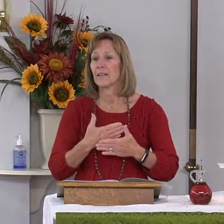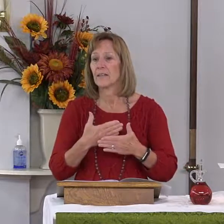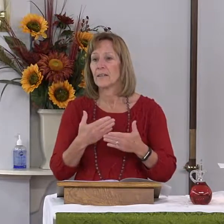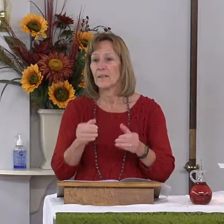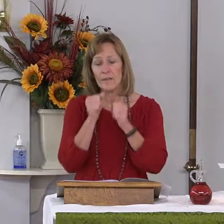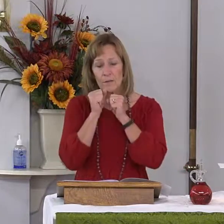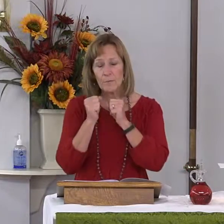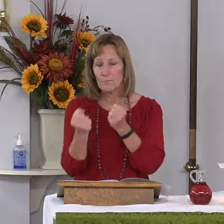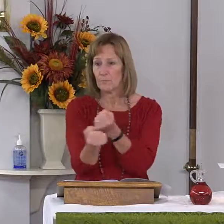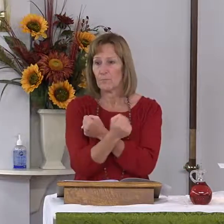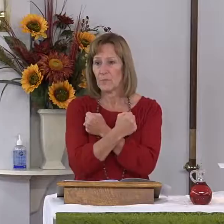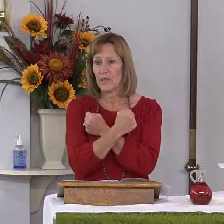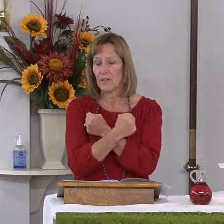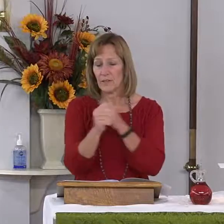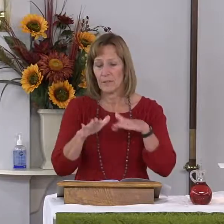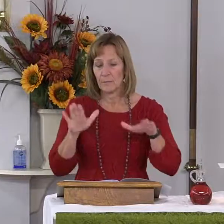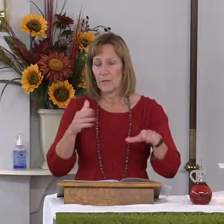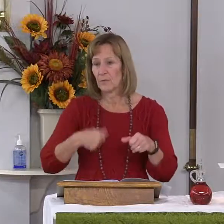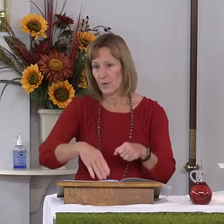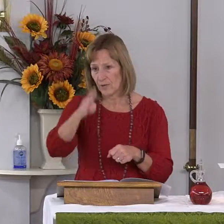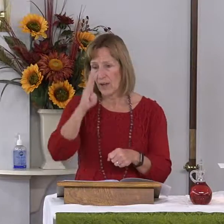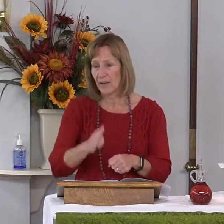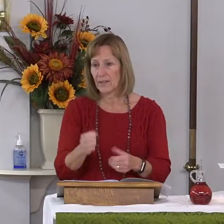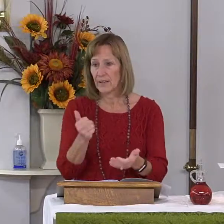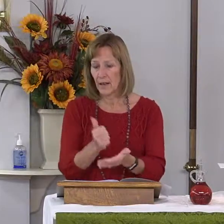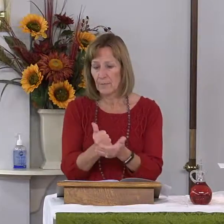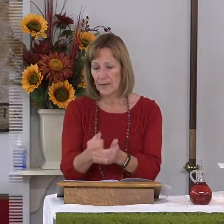beloved people of God.